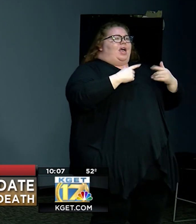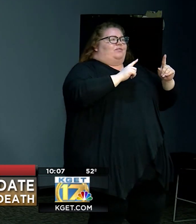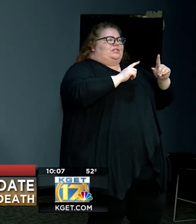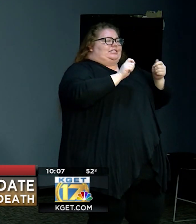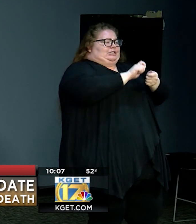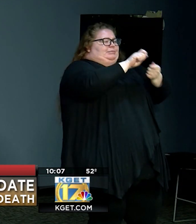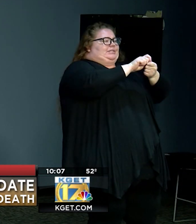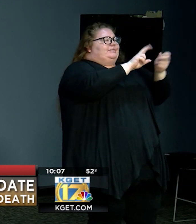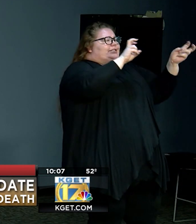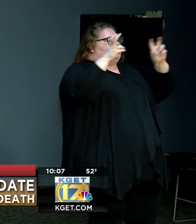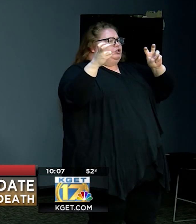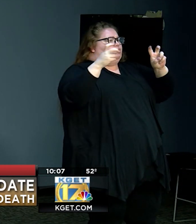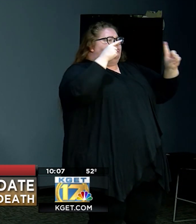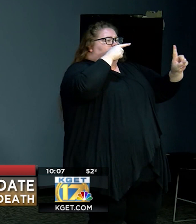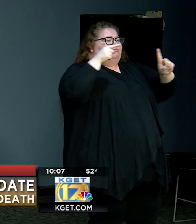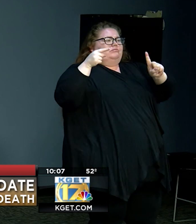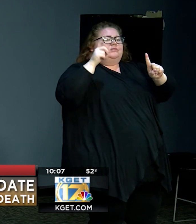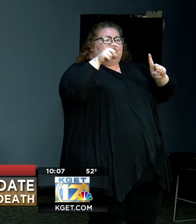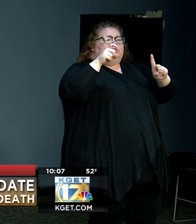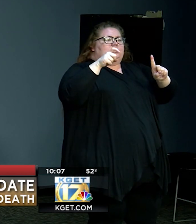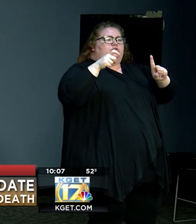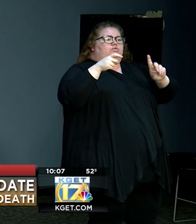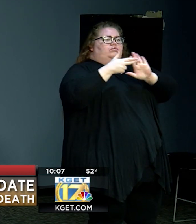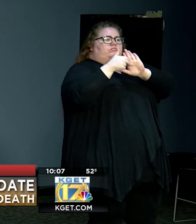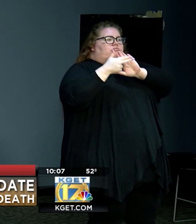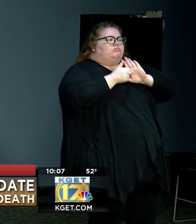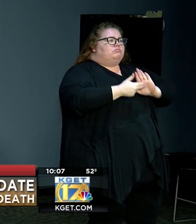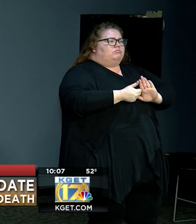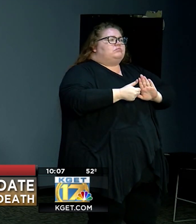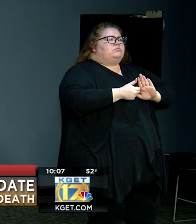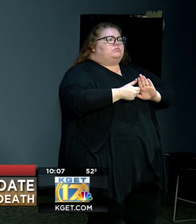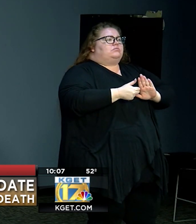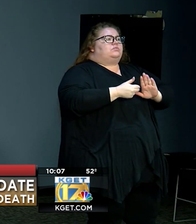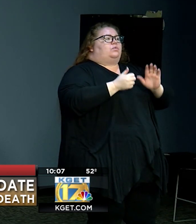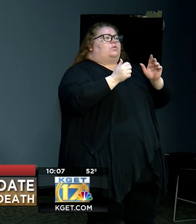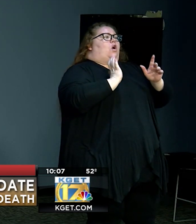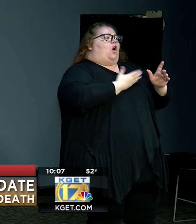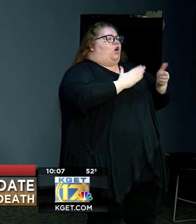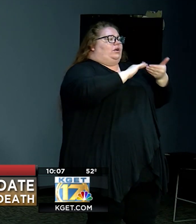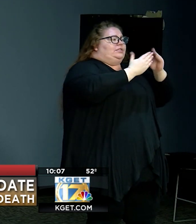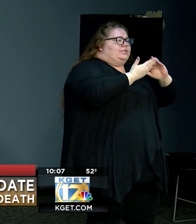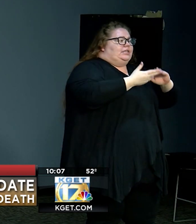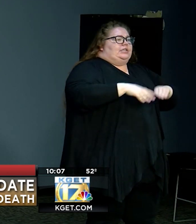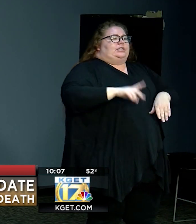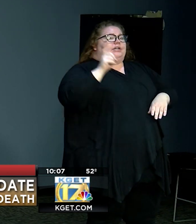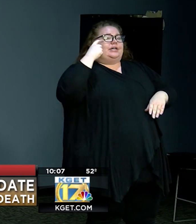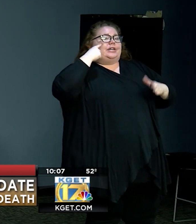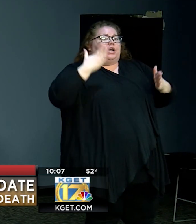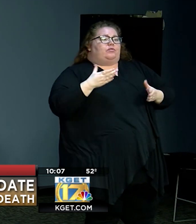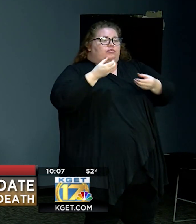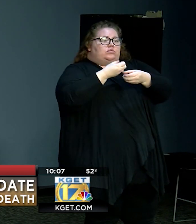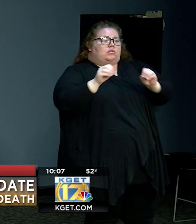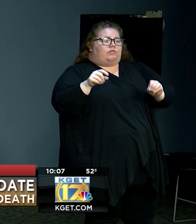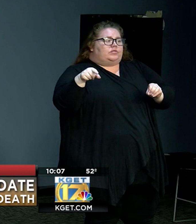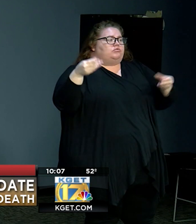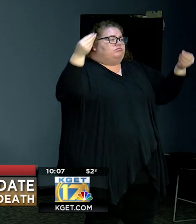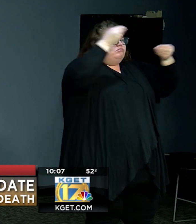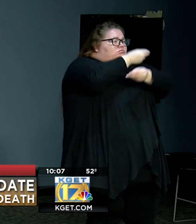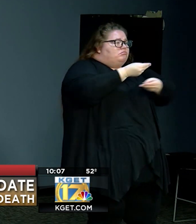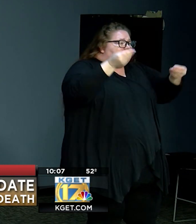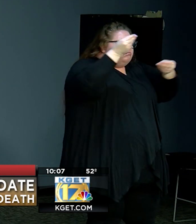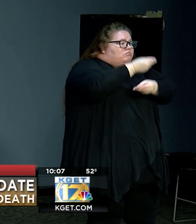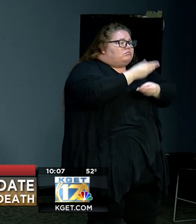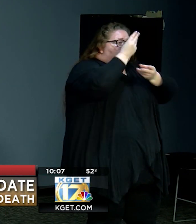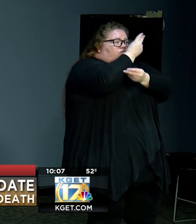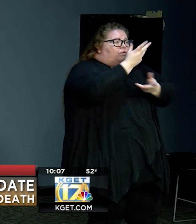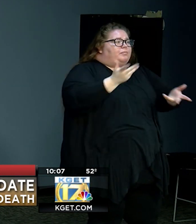need to be addressed, and then advocating for our cities with the governor's office. Sharing what we're learning, we're